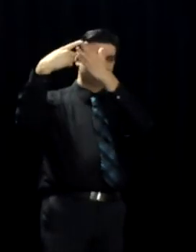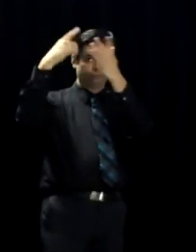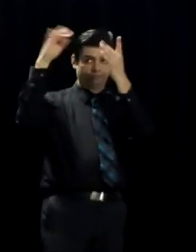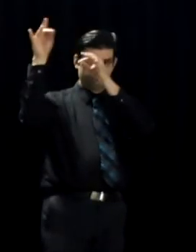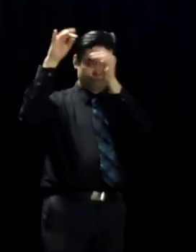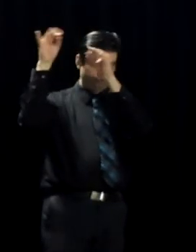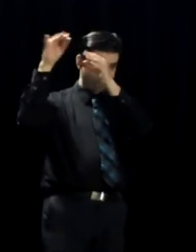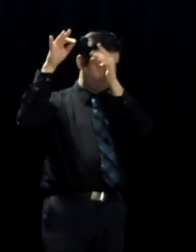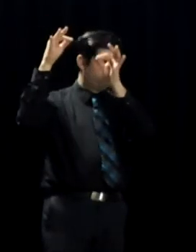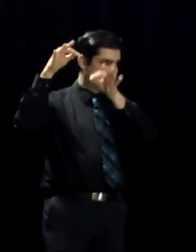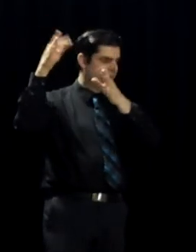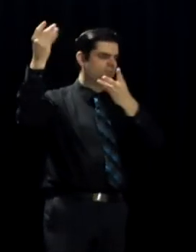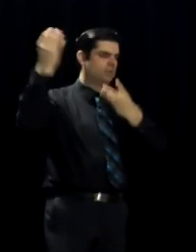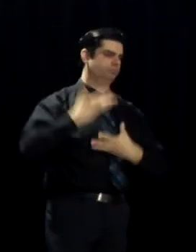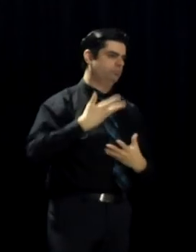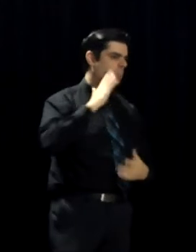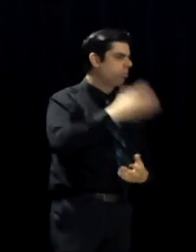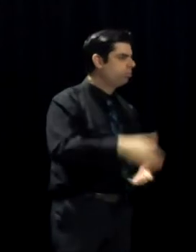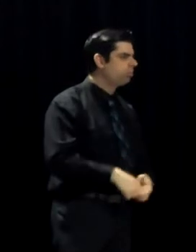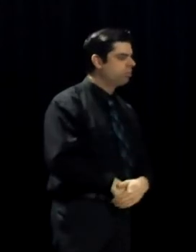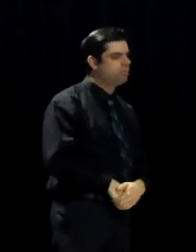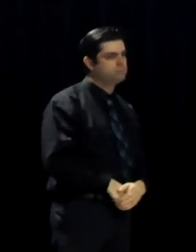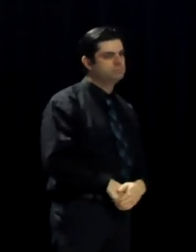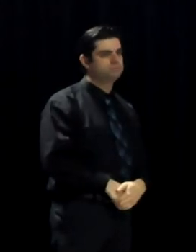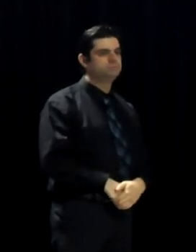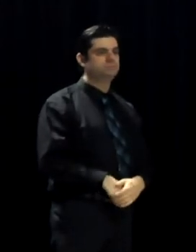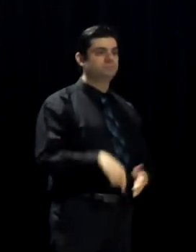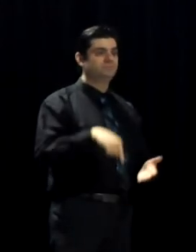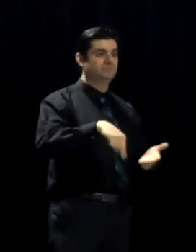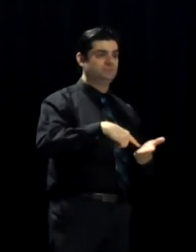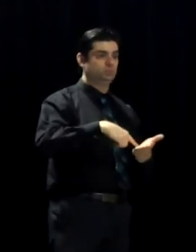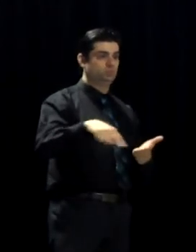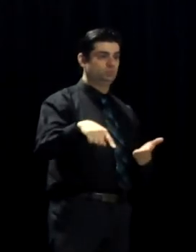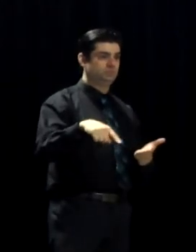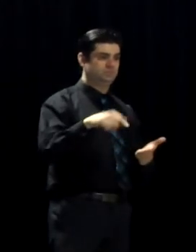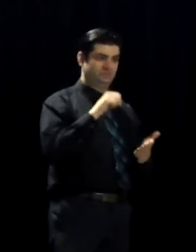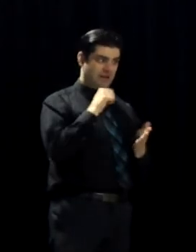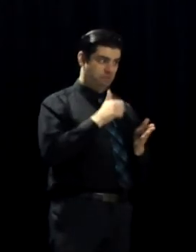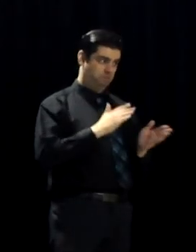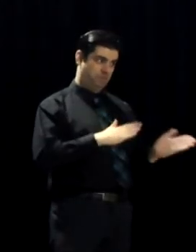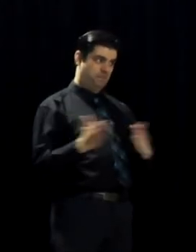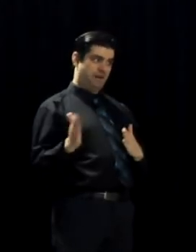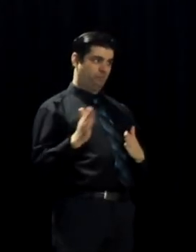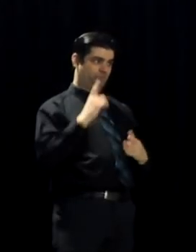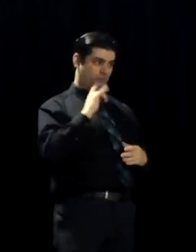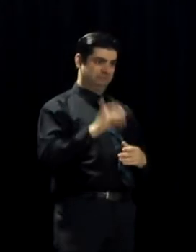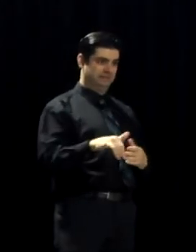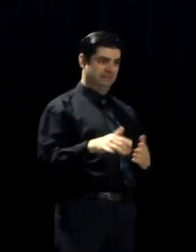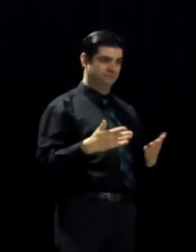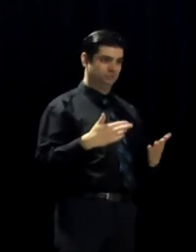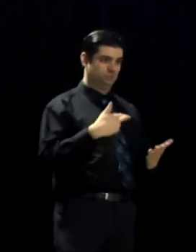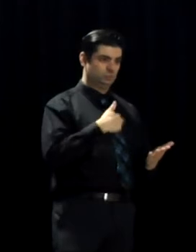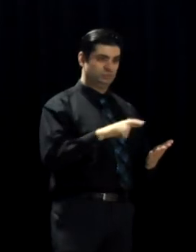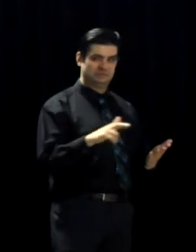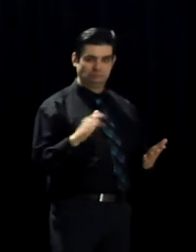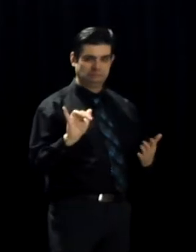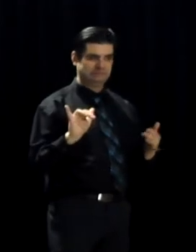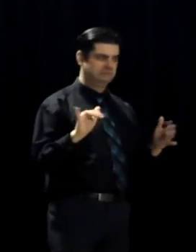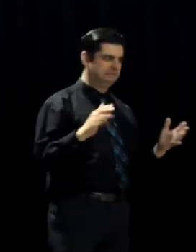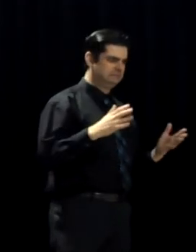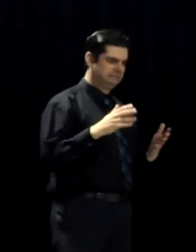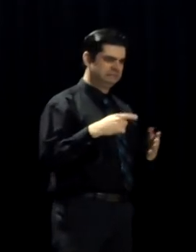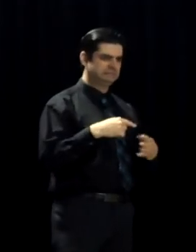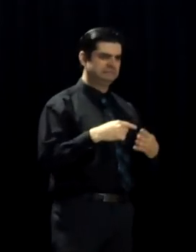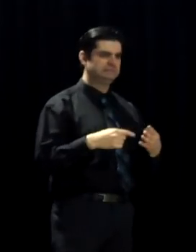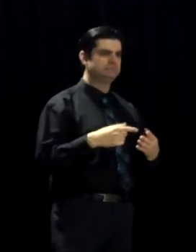got to have this week. Nobody was prepared for this, right? So there's not a lot of gatherings at religious institutions probably this week, but